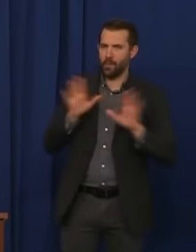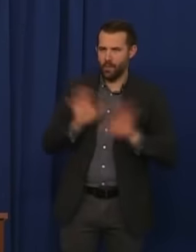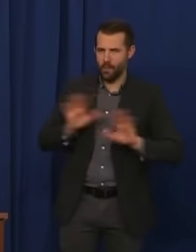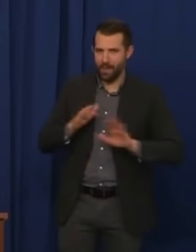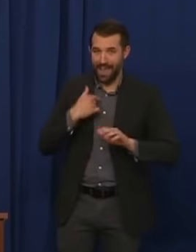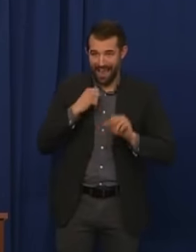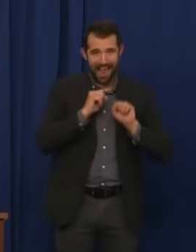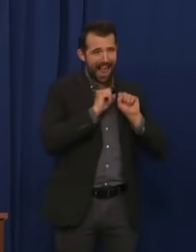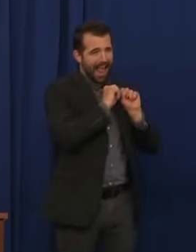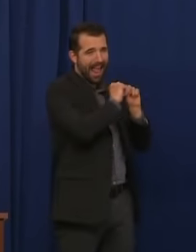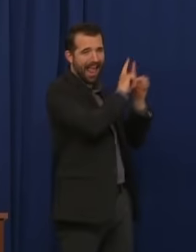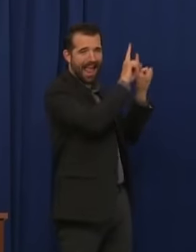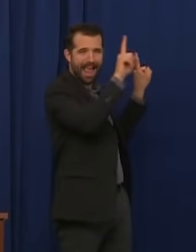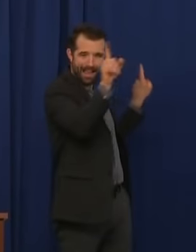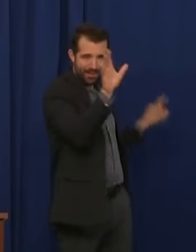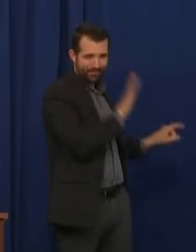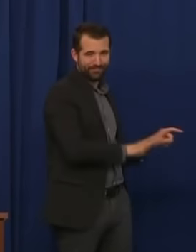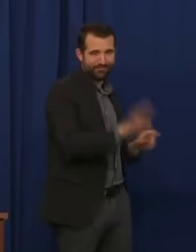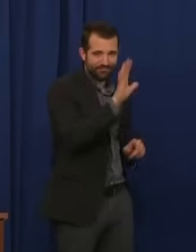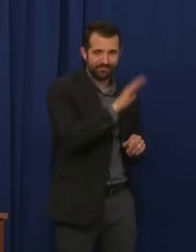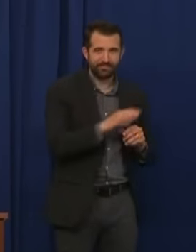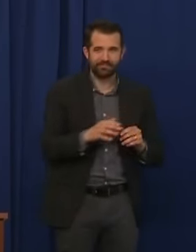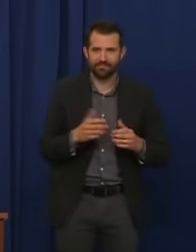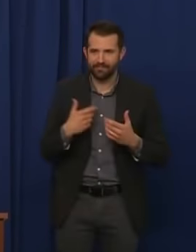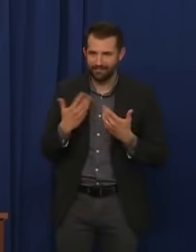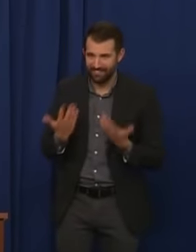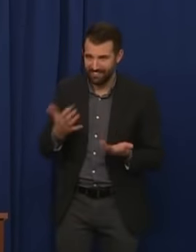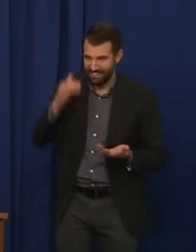What a wind-up. Okay. I think he said he was being weird. No.